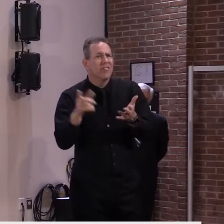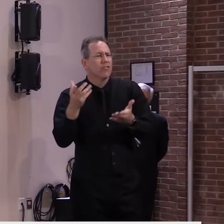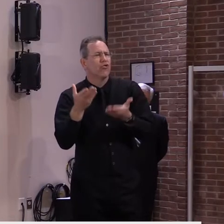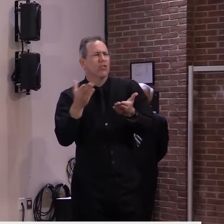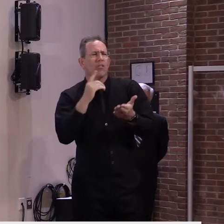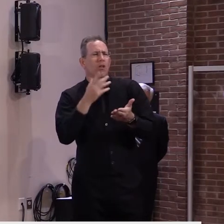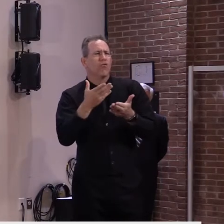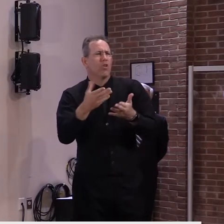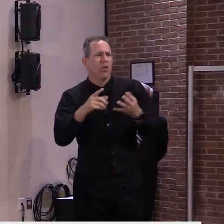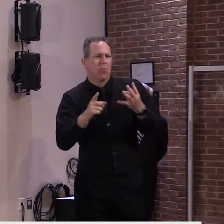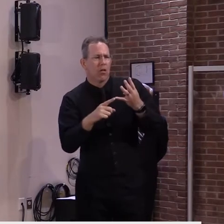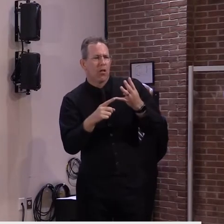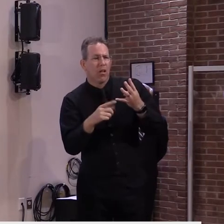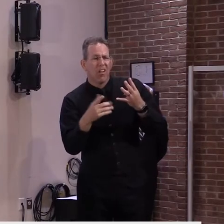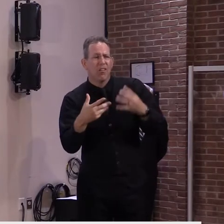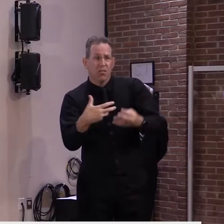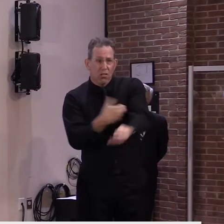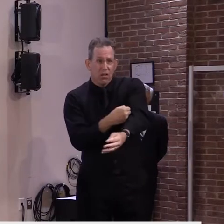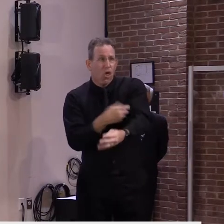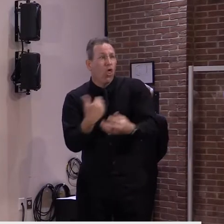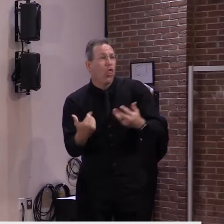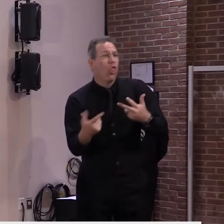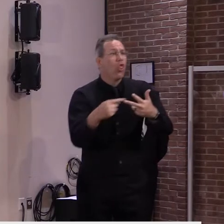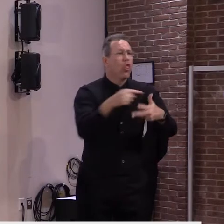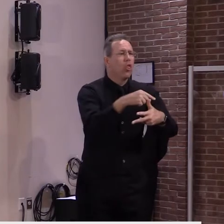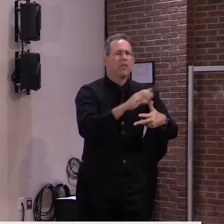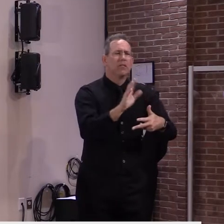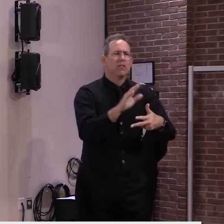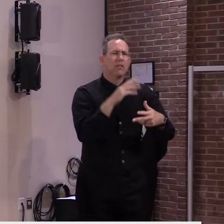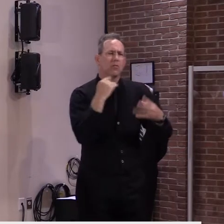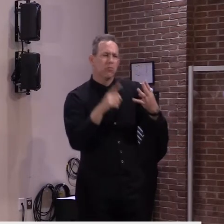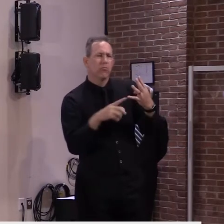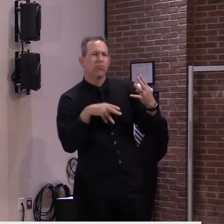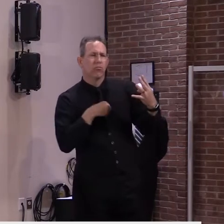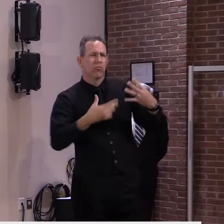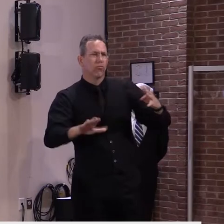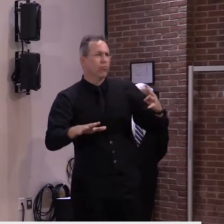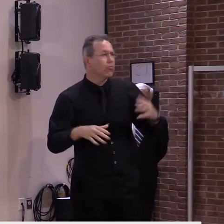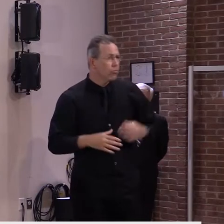a vaccine if they were in the vaccine arm of the study.